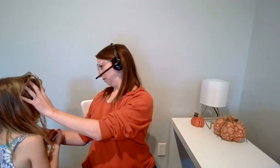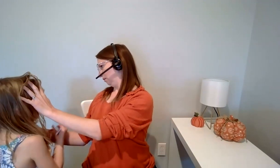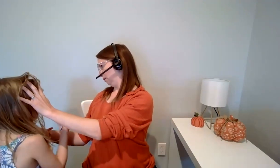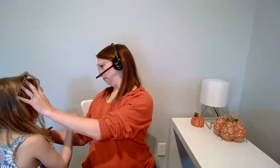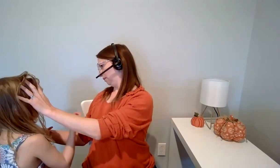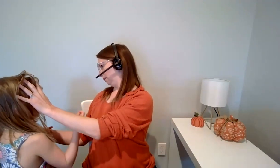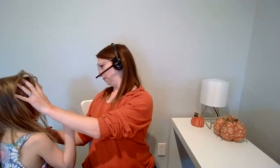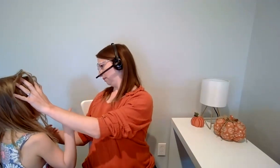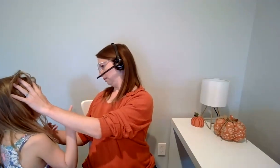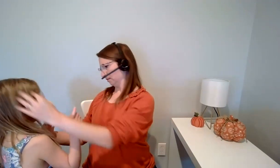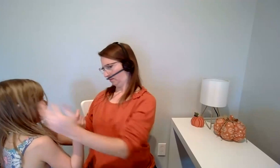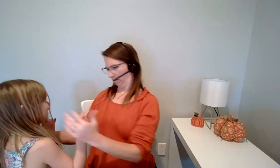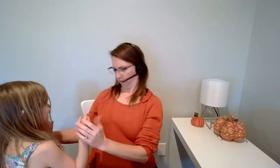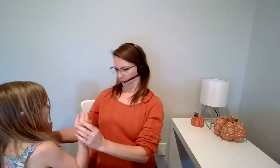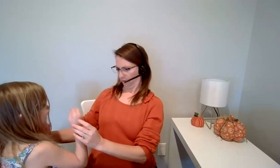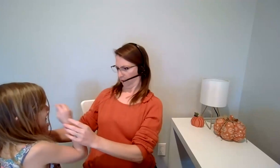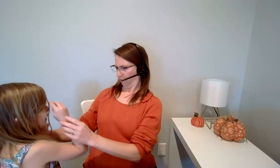Did you get hurt?